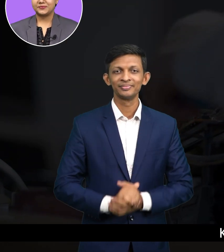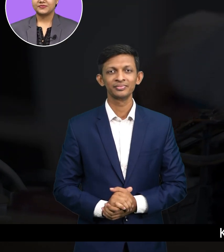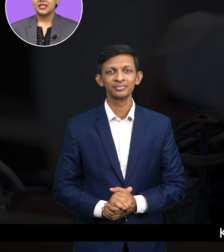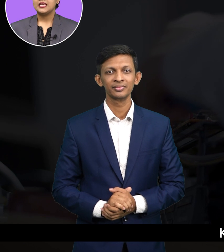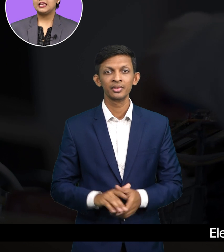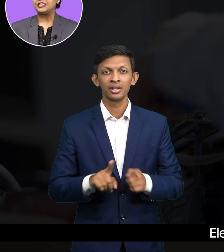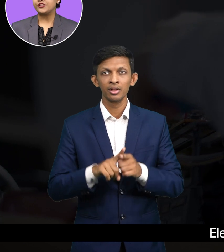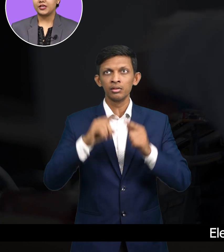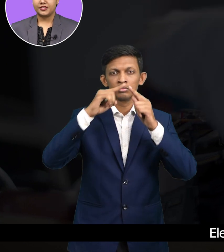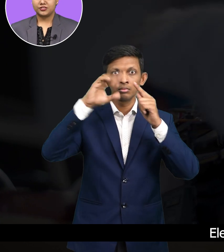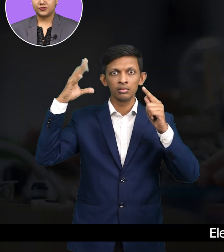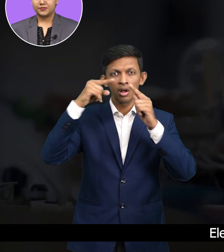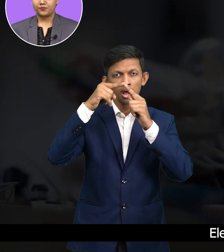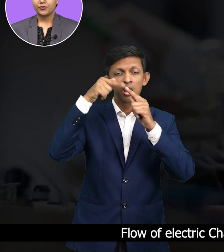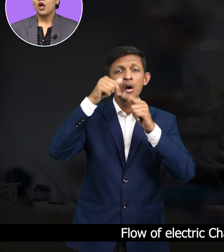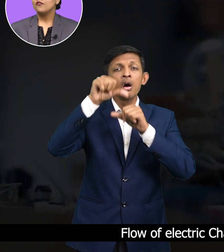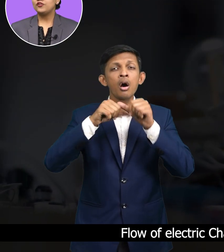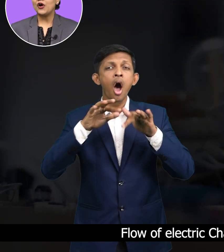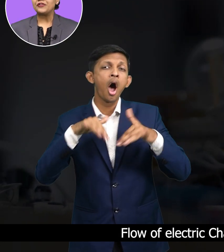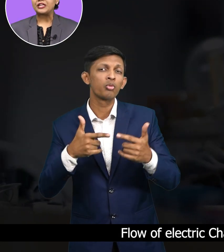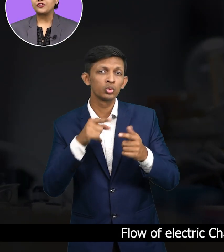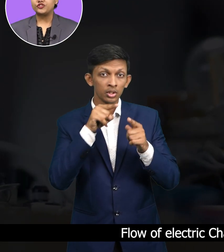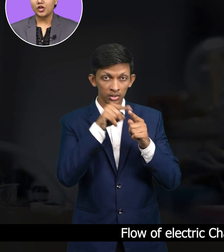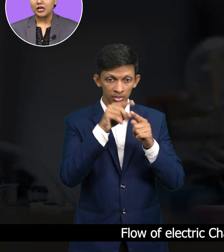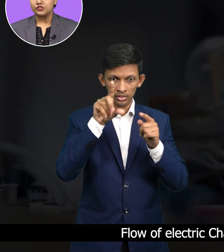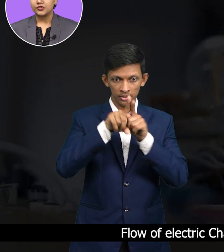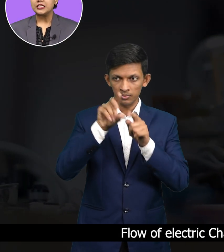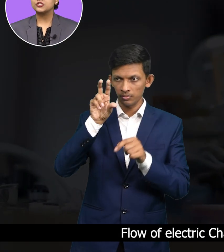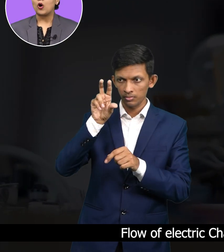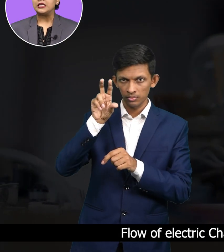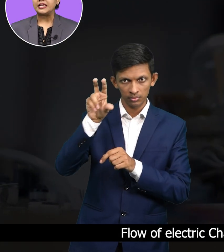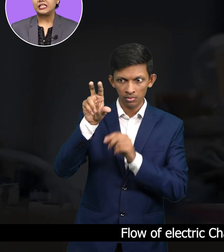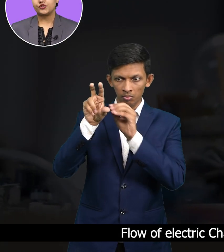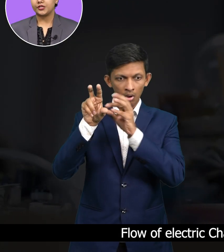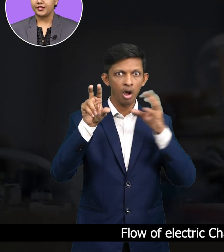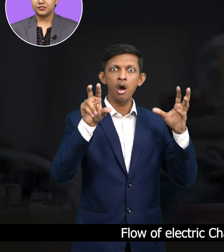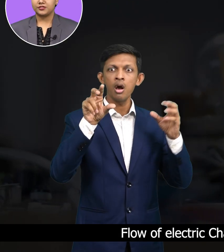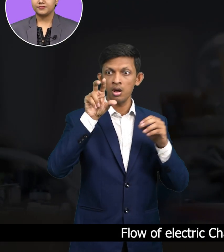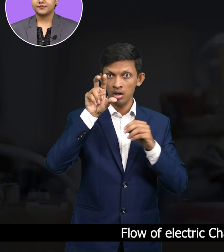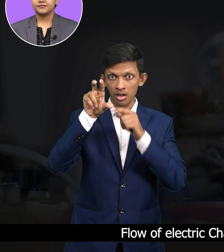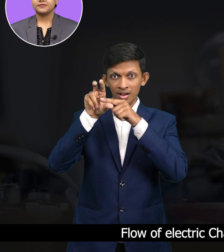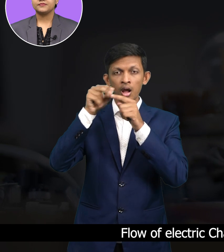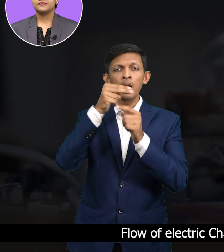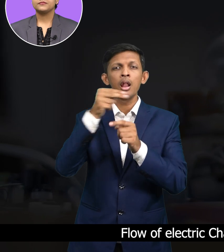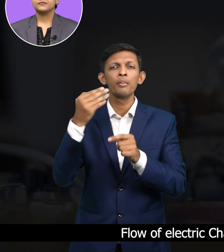Keywords: electric current. Flow of electric charge is called electric current.